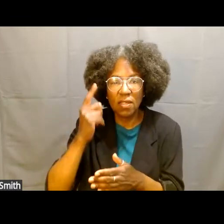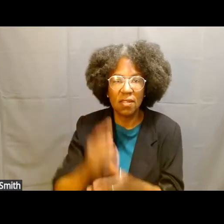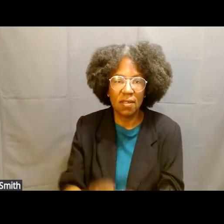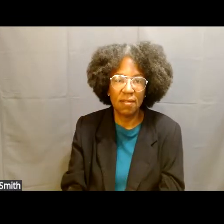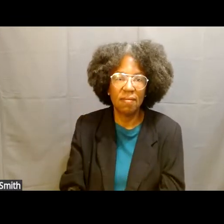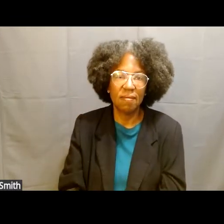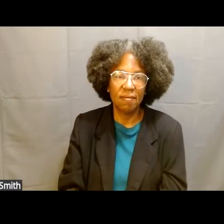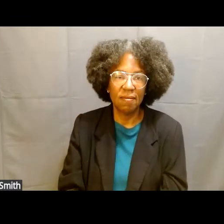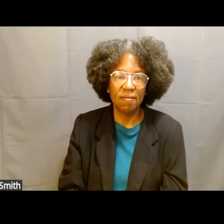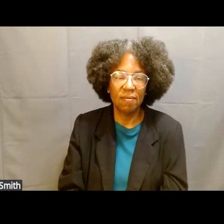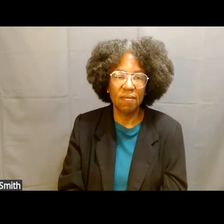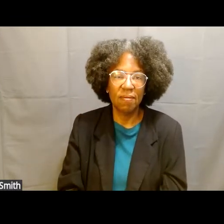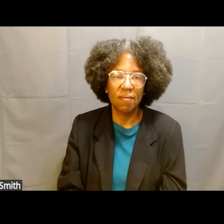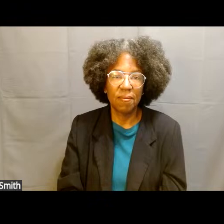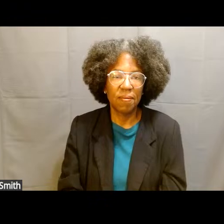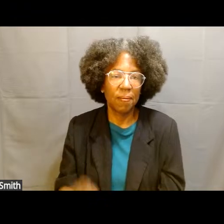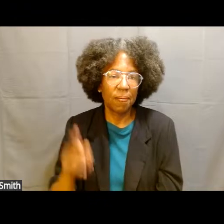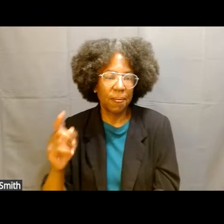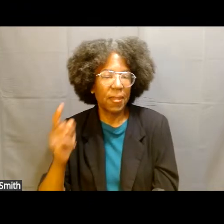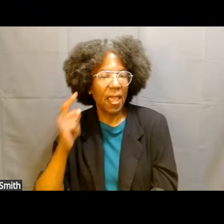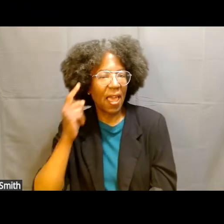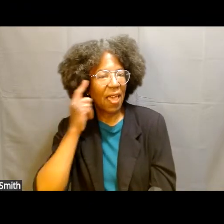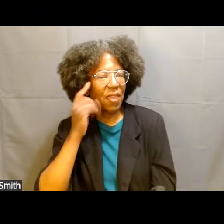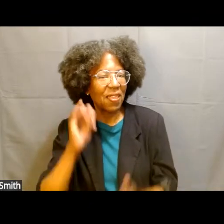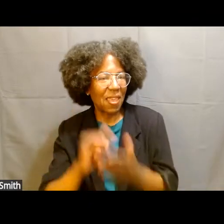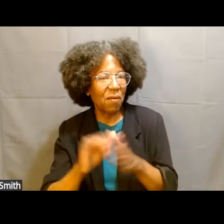I think that would be number 4. Okay.